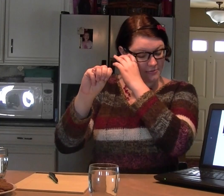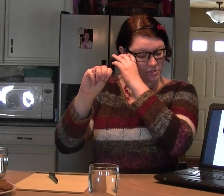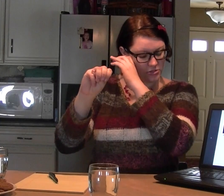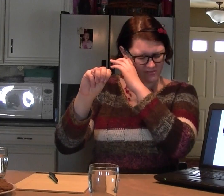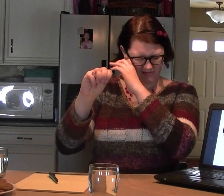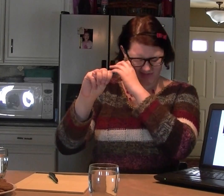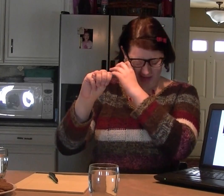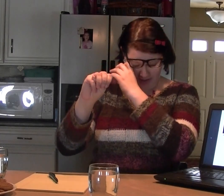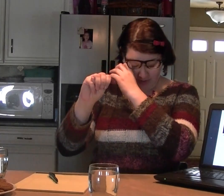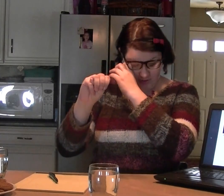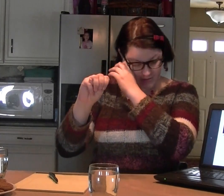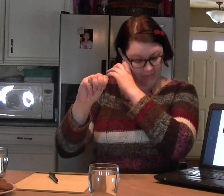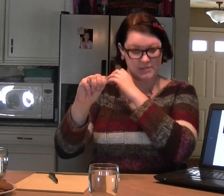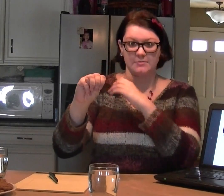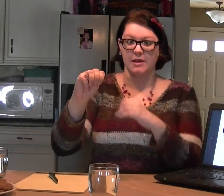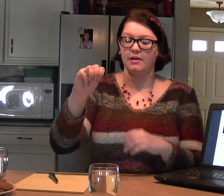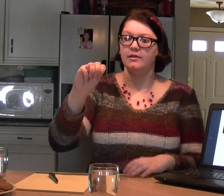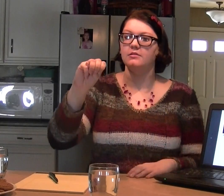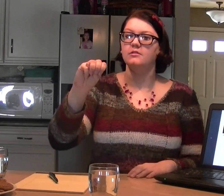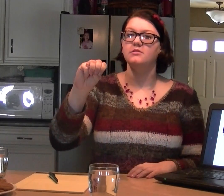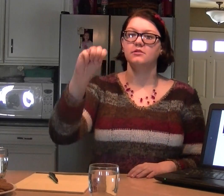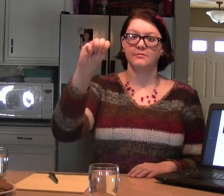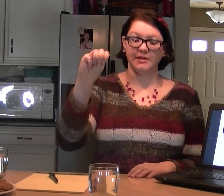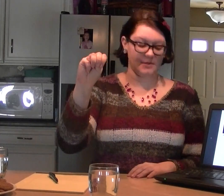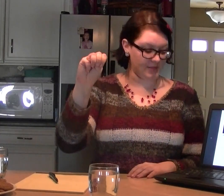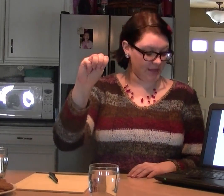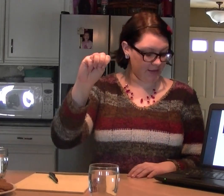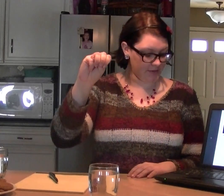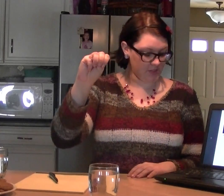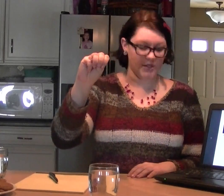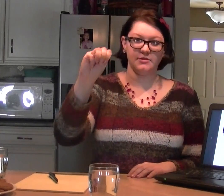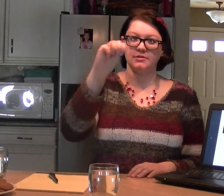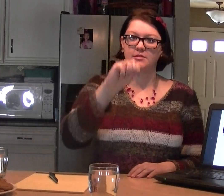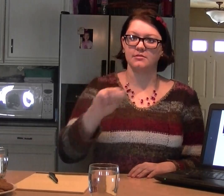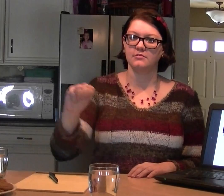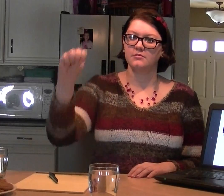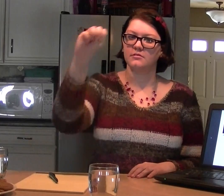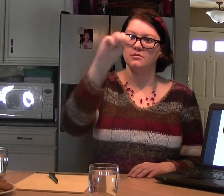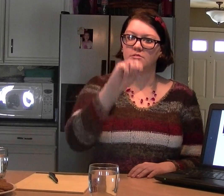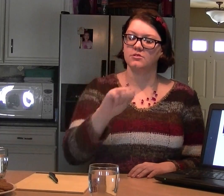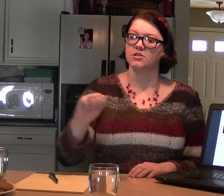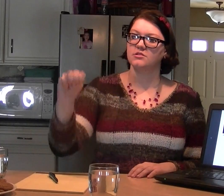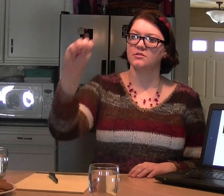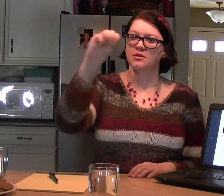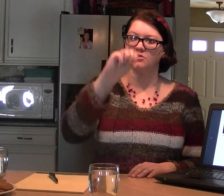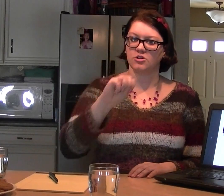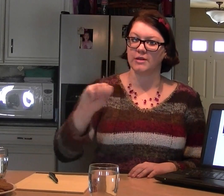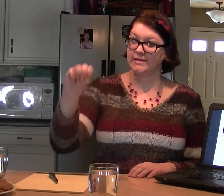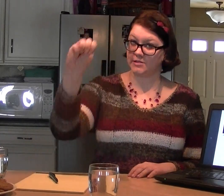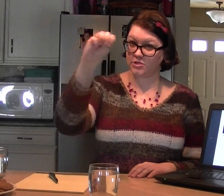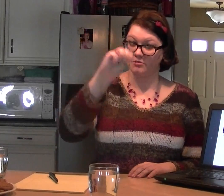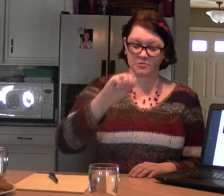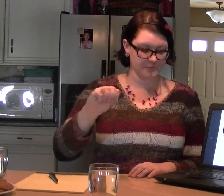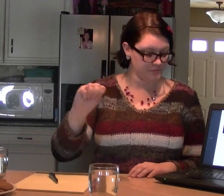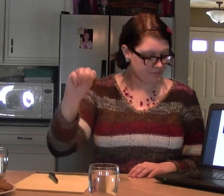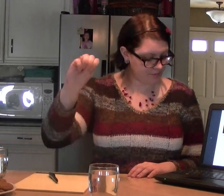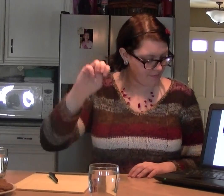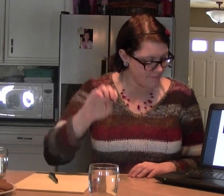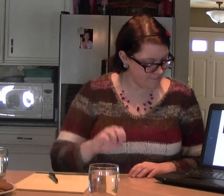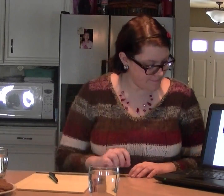language. Something's in my eye. Make an M in sign language and just draw it in a circle.